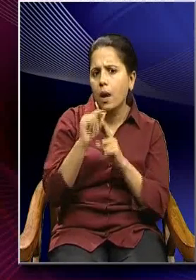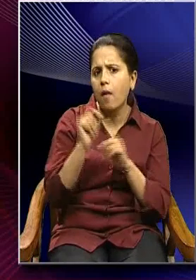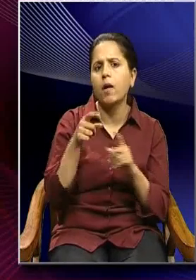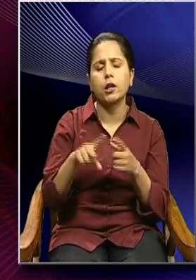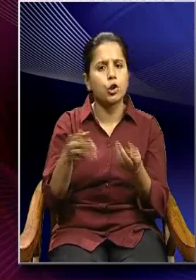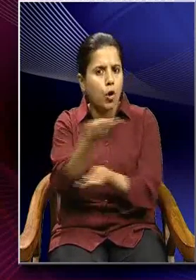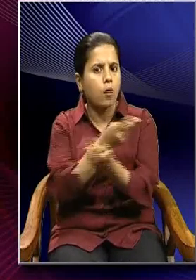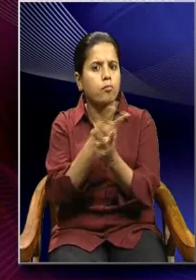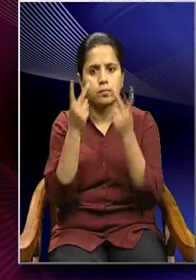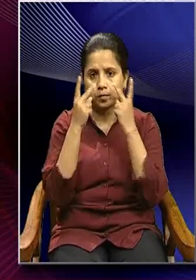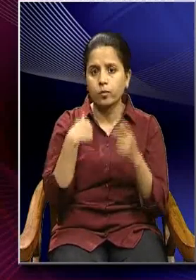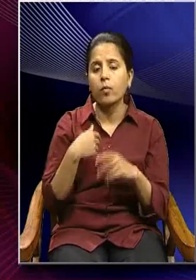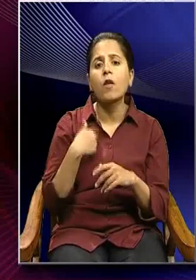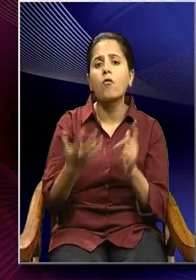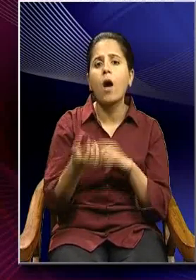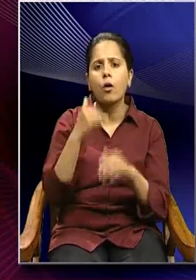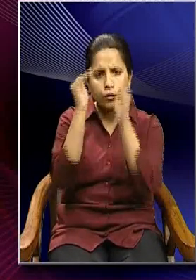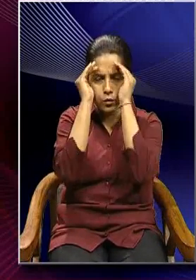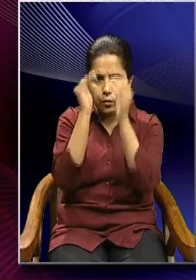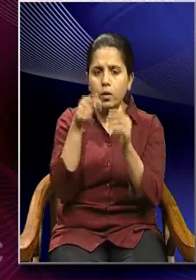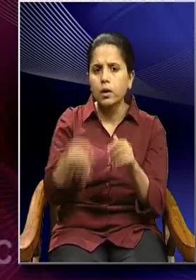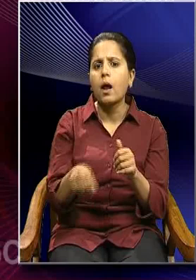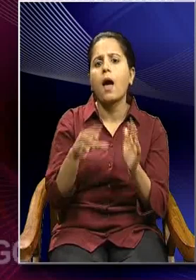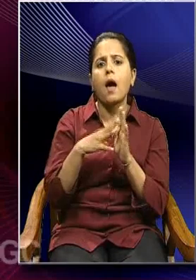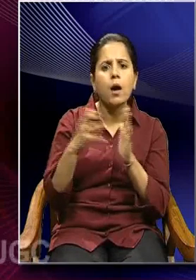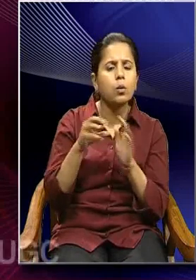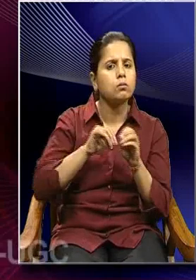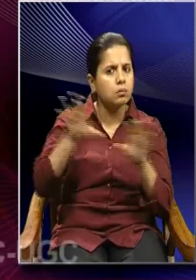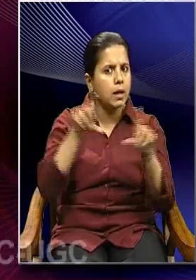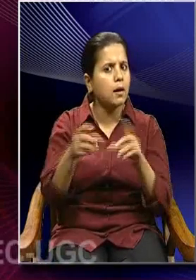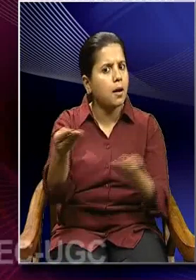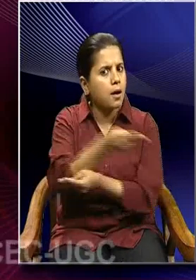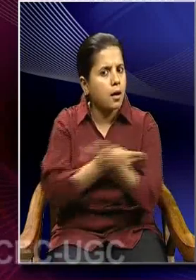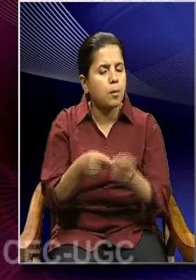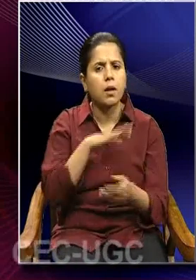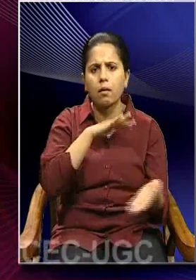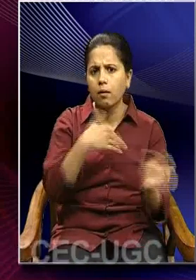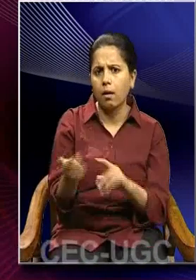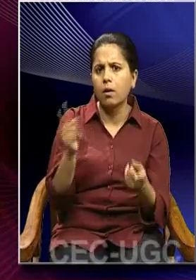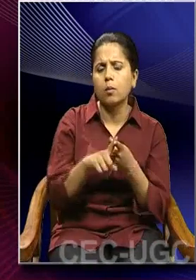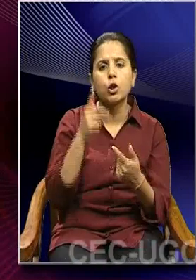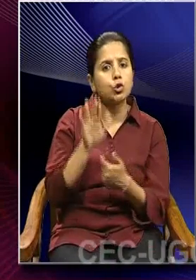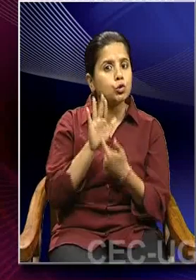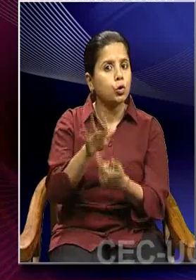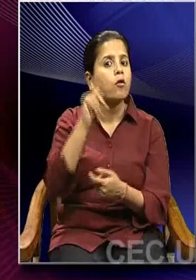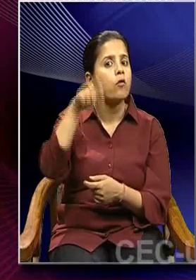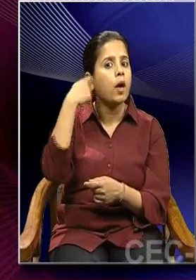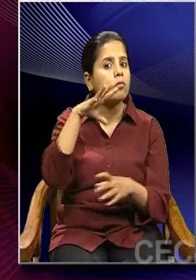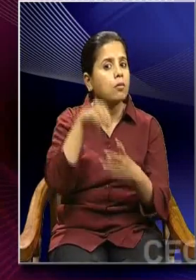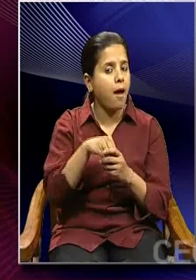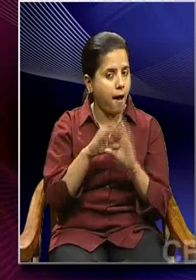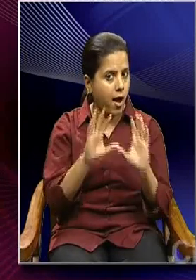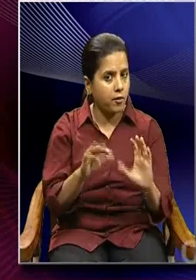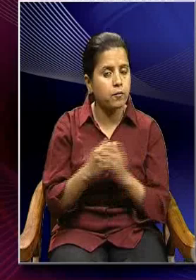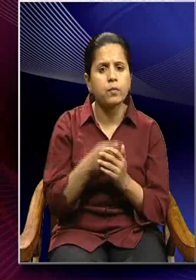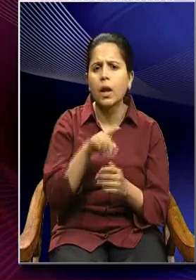we find that this focus on the advertising and commercialization of the death was being shown in this particular film,